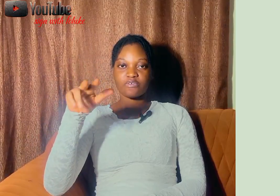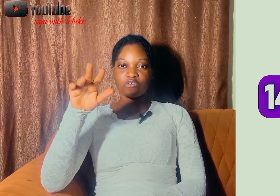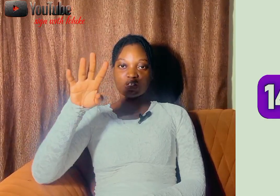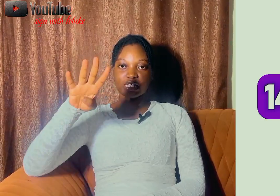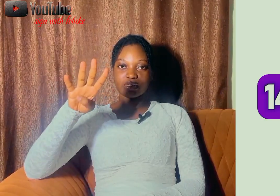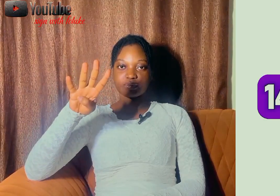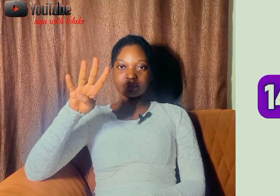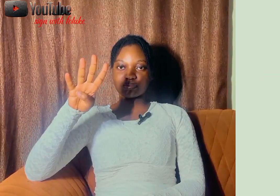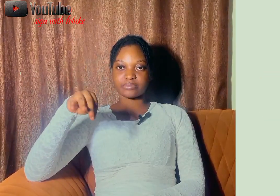14,